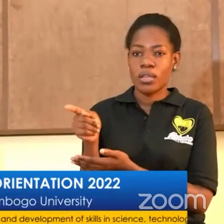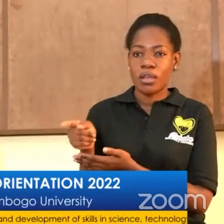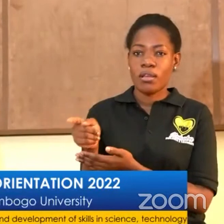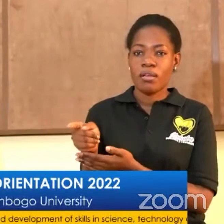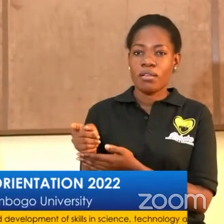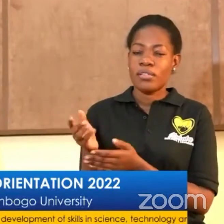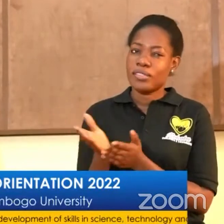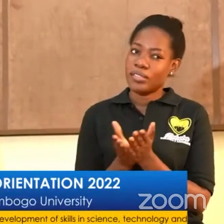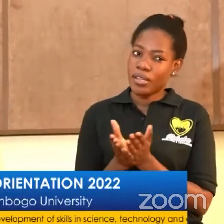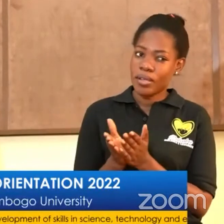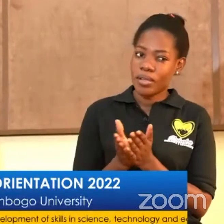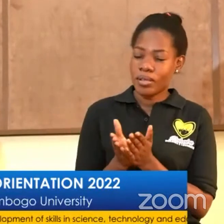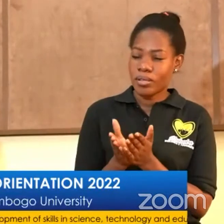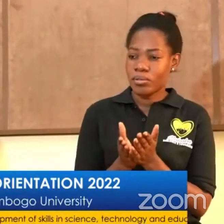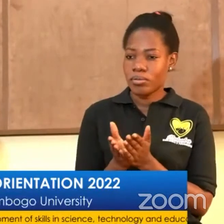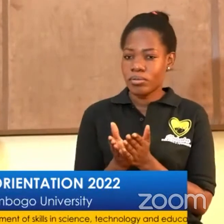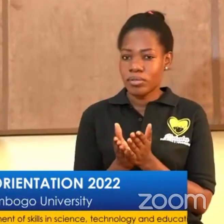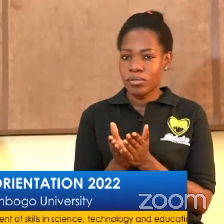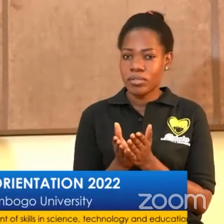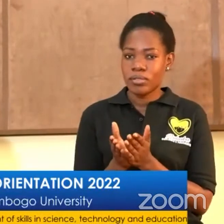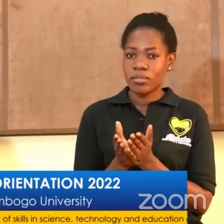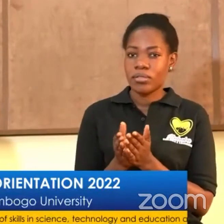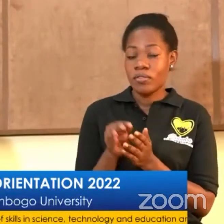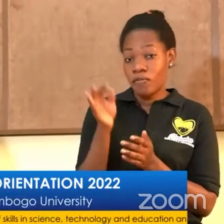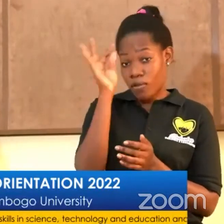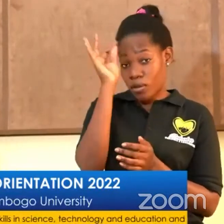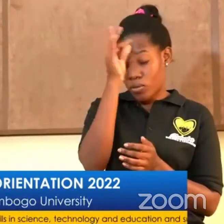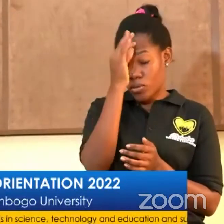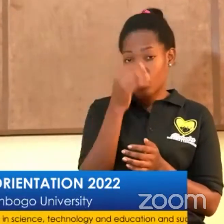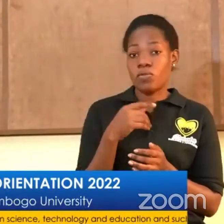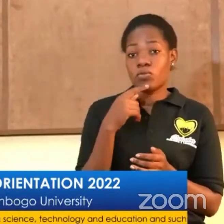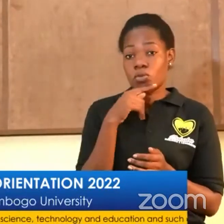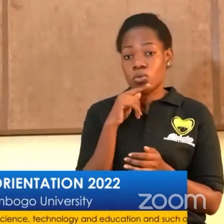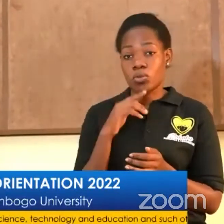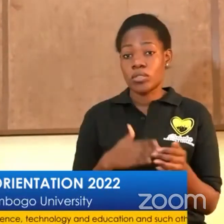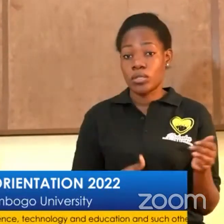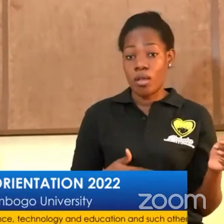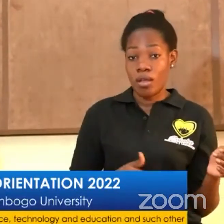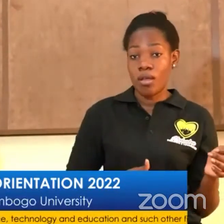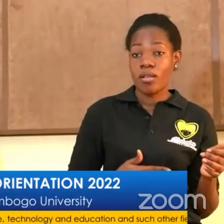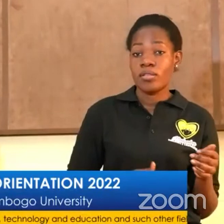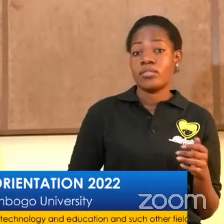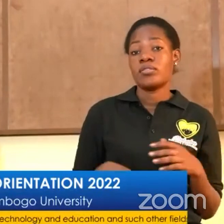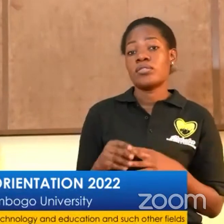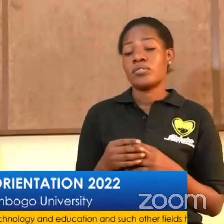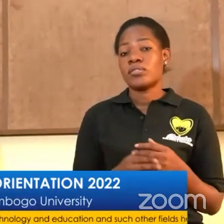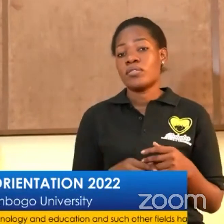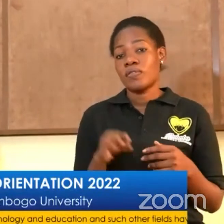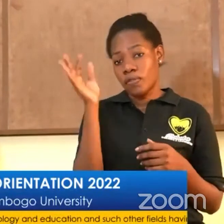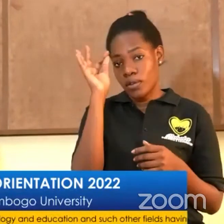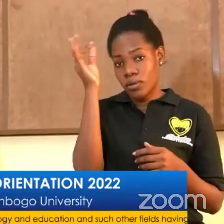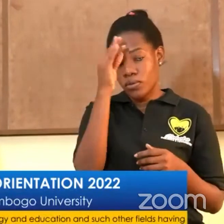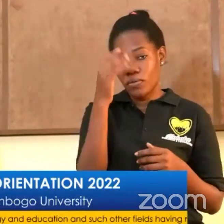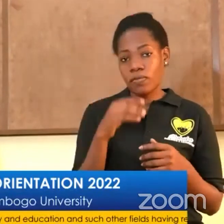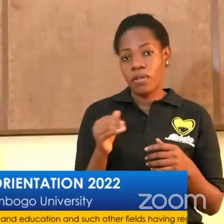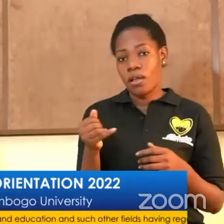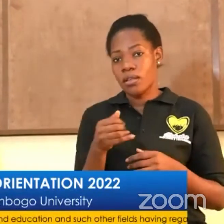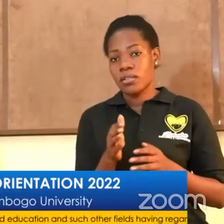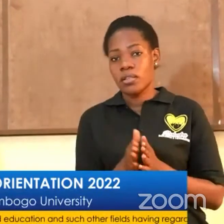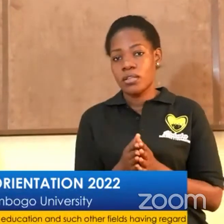the faculty of social sciences, the faculty of arts and humanities,